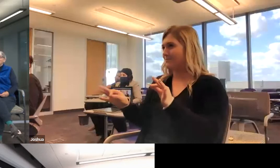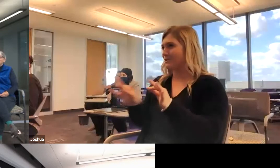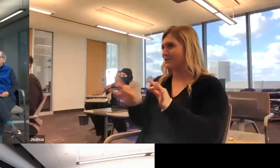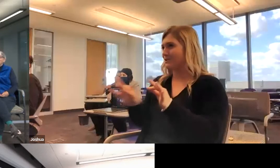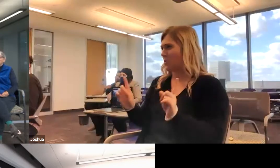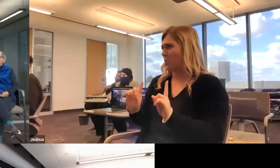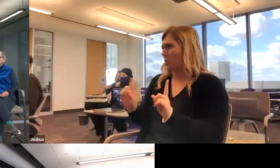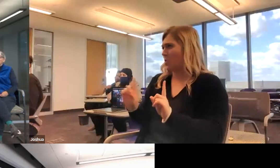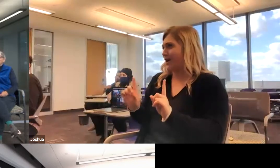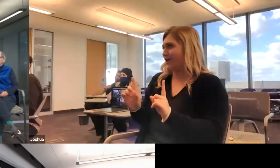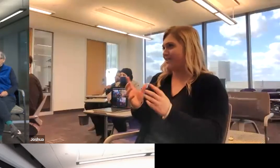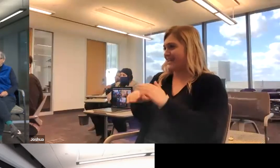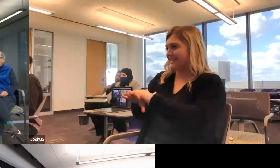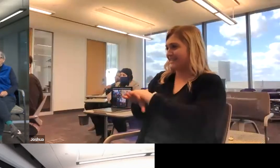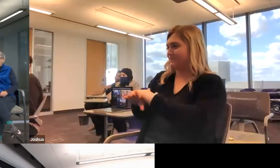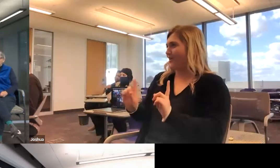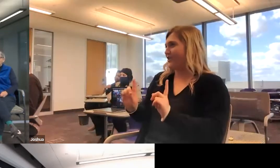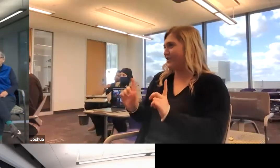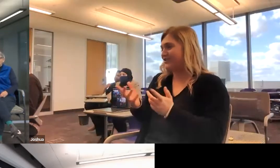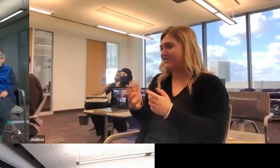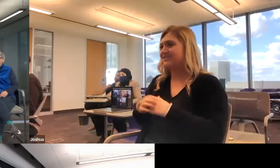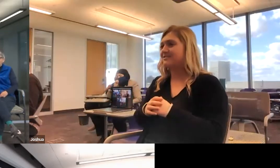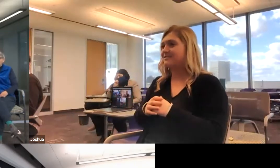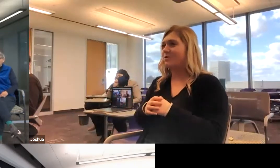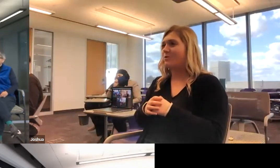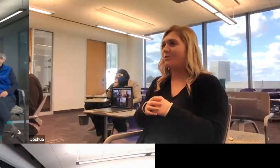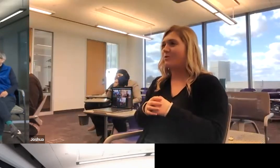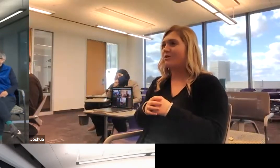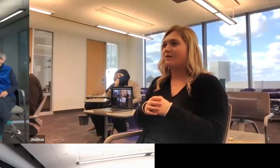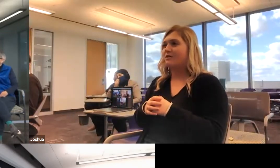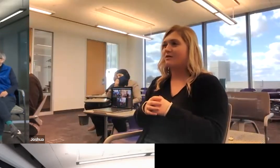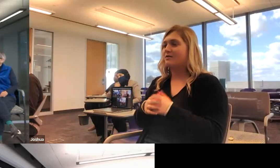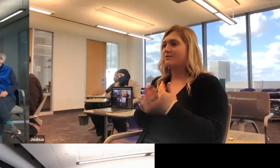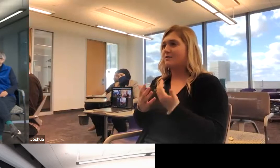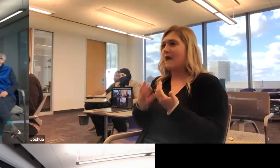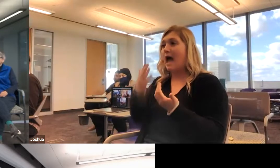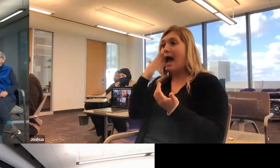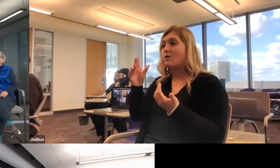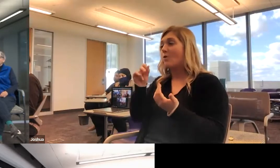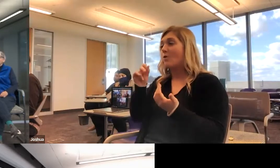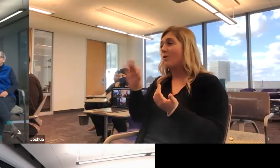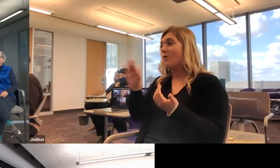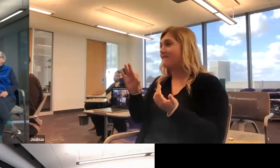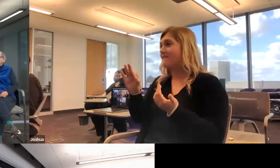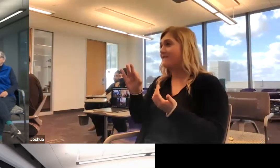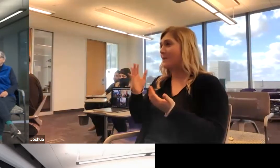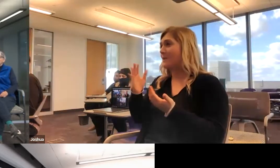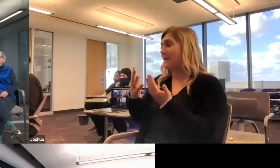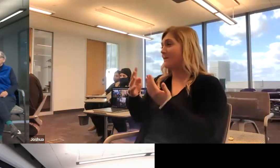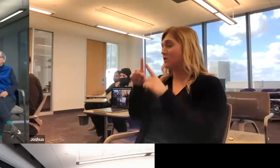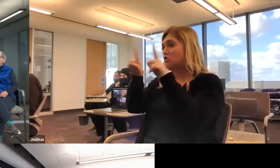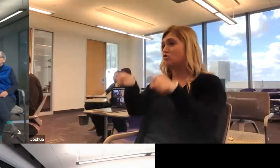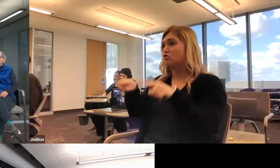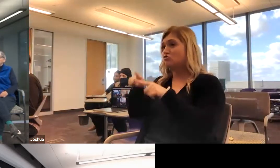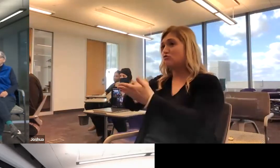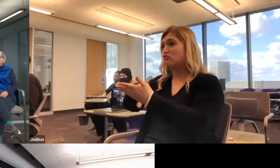you know, where are you thinking about accessibility? And I think, you know, I don't know if it was screen reader friendly